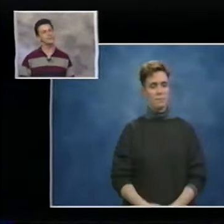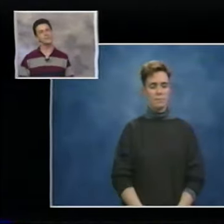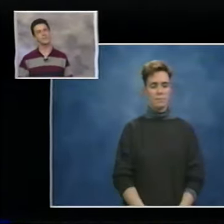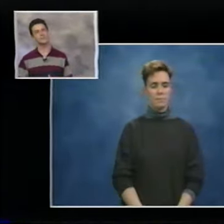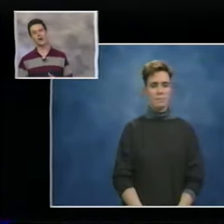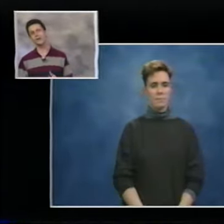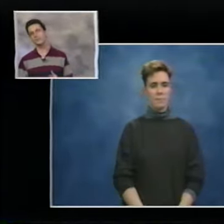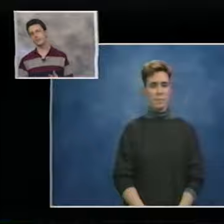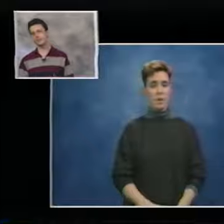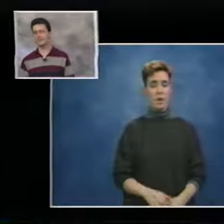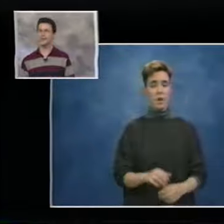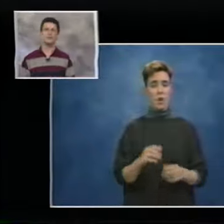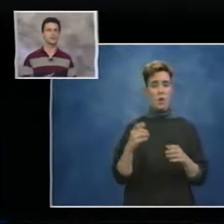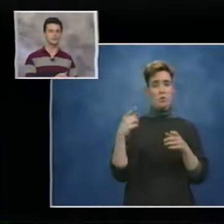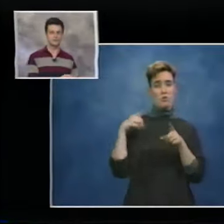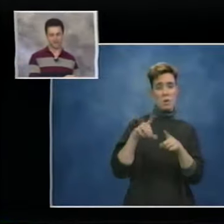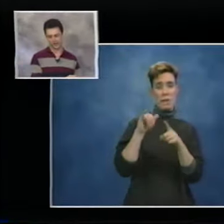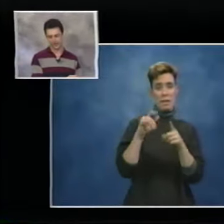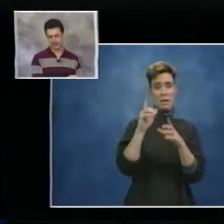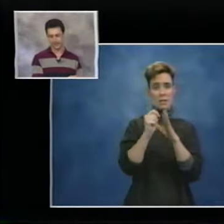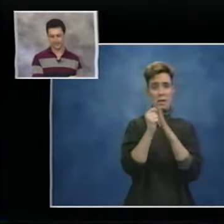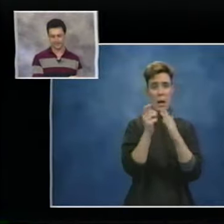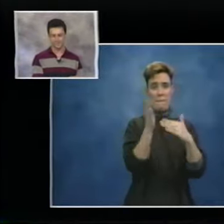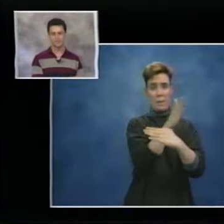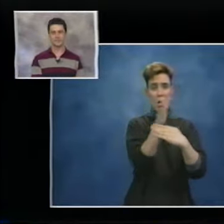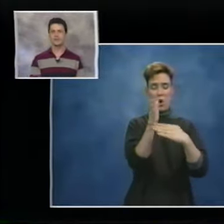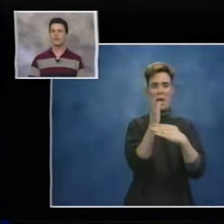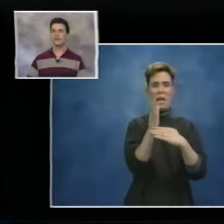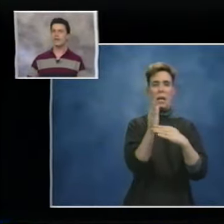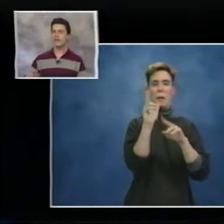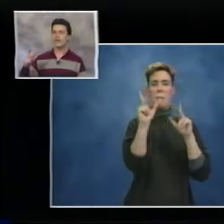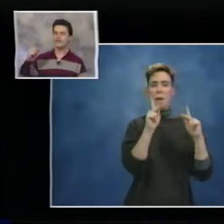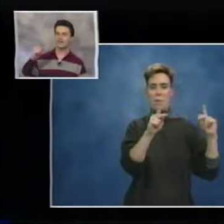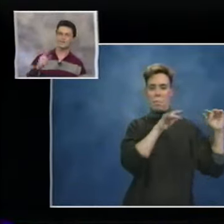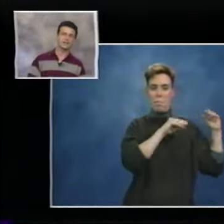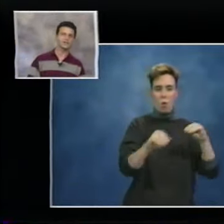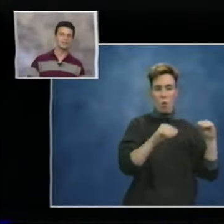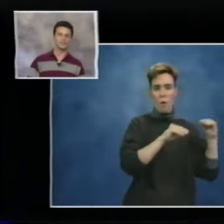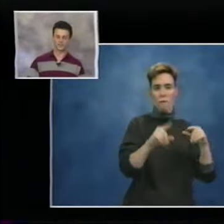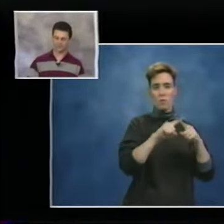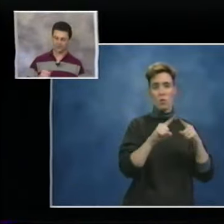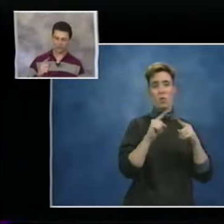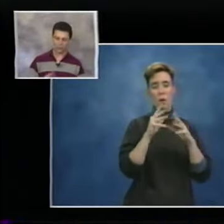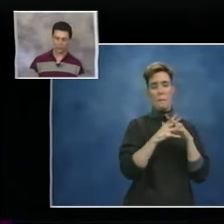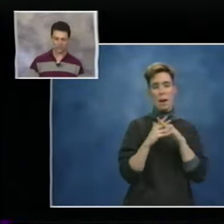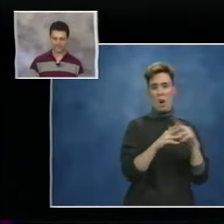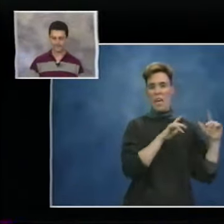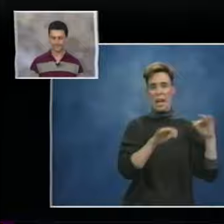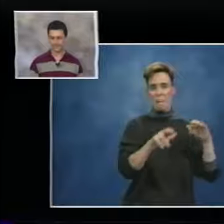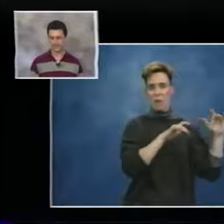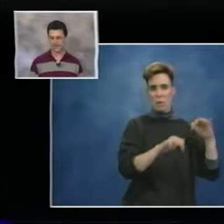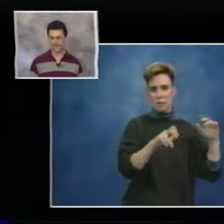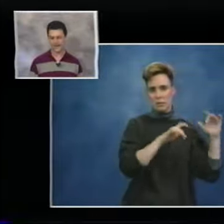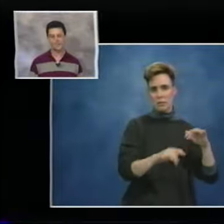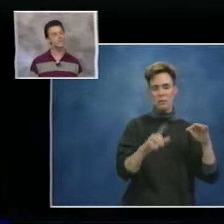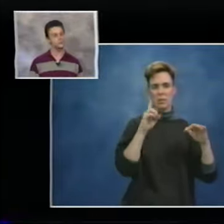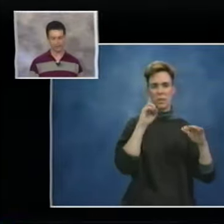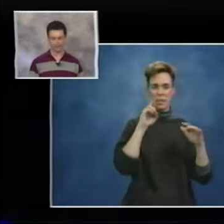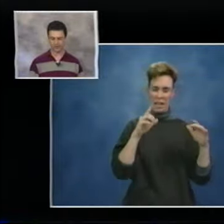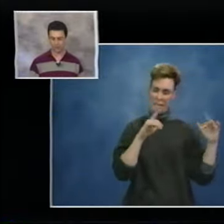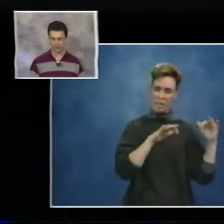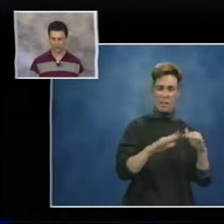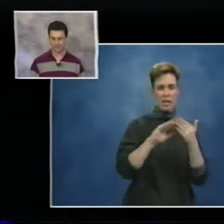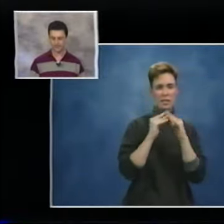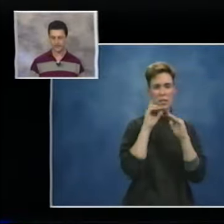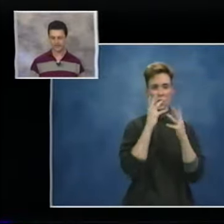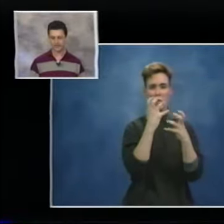During this same time period, immigrants flooded America, and they flooded the cities for work. The average